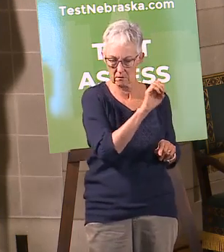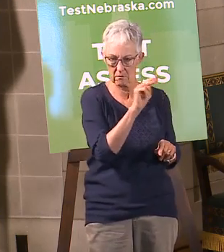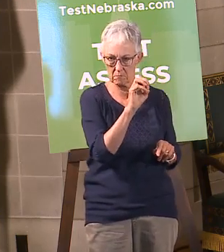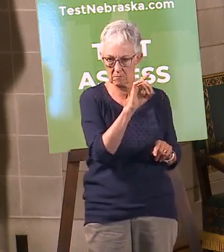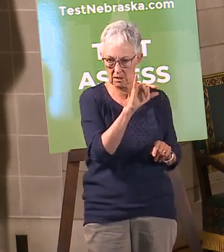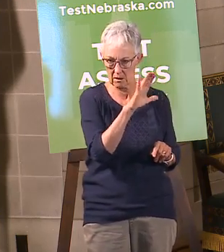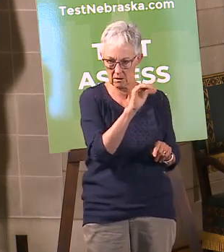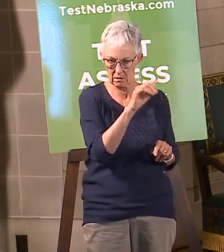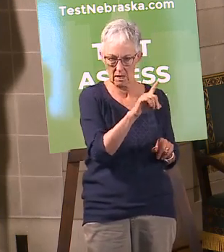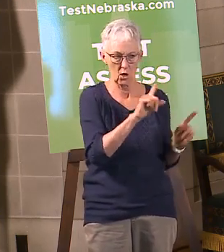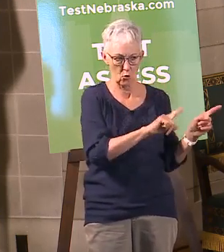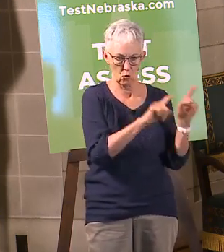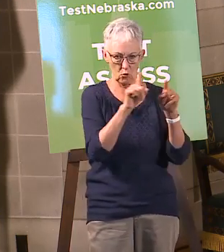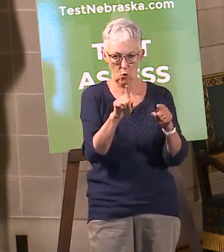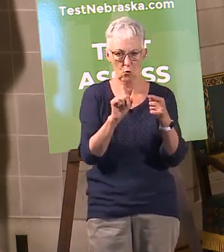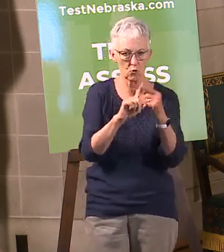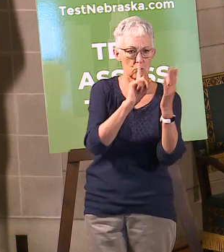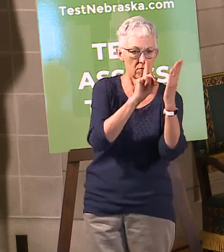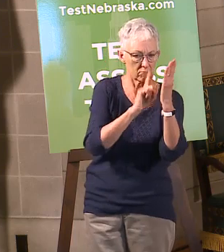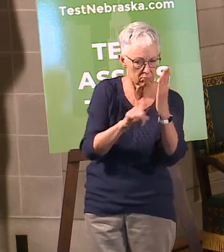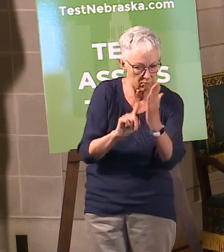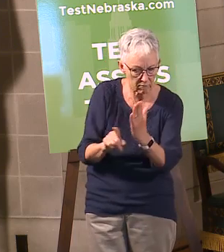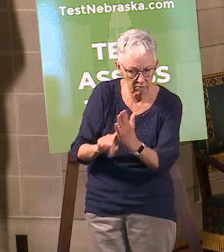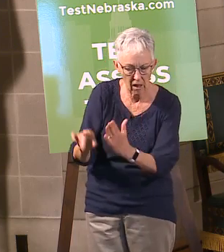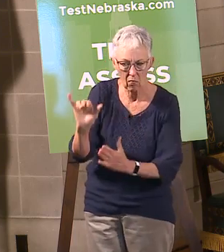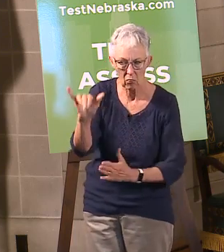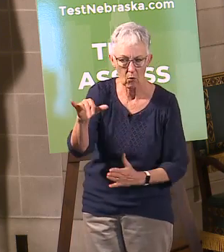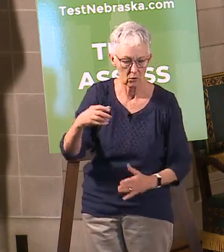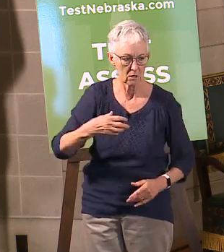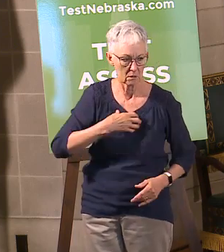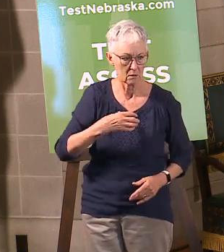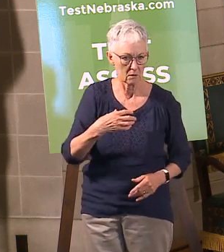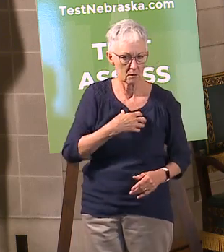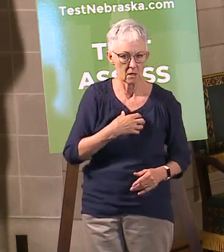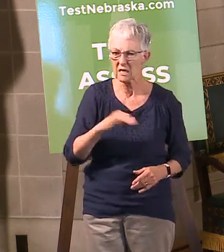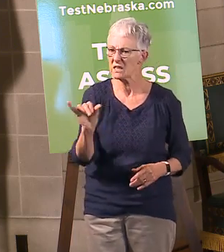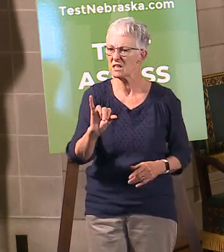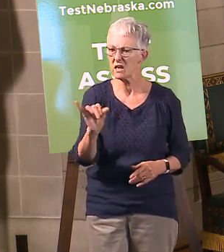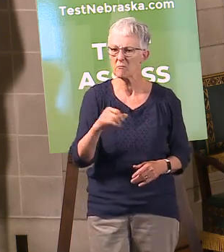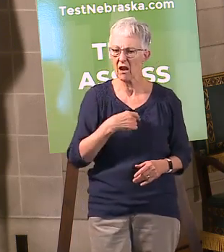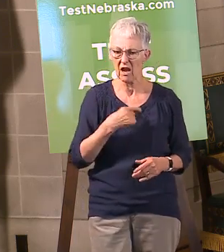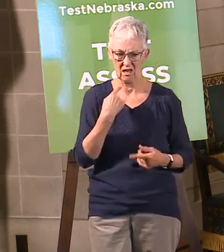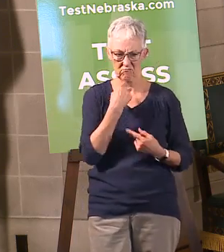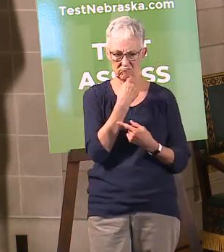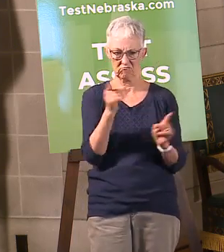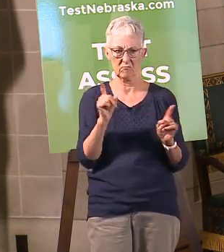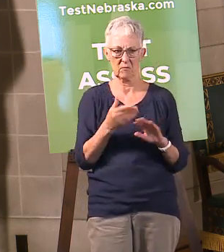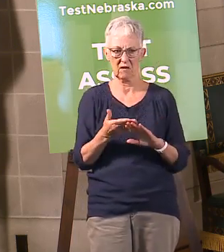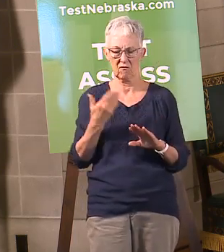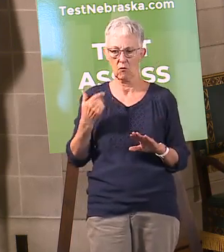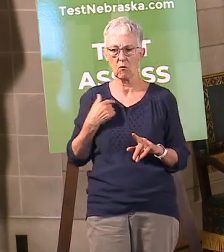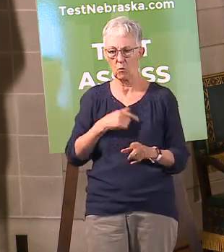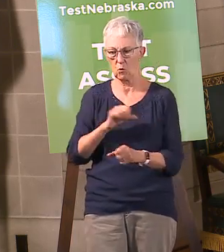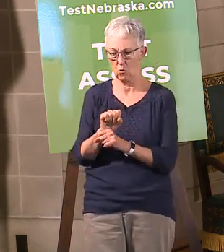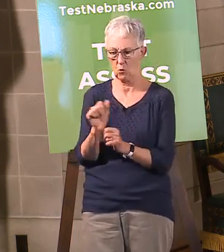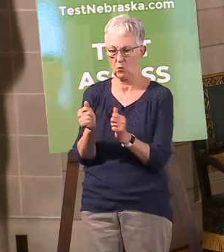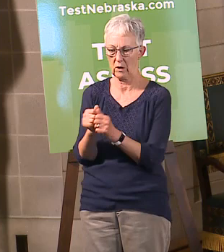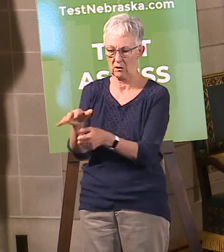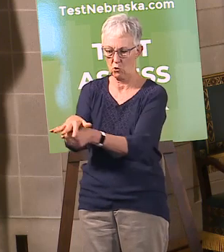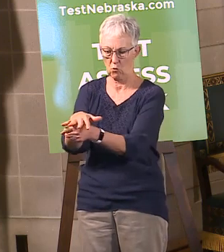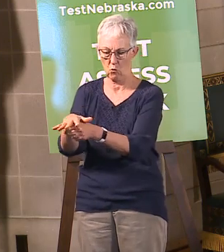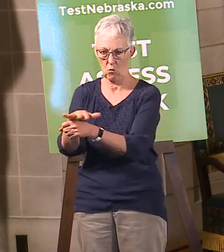complaints. In addition to what I had shared earlier about how we work with the local health departments and the